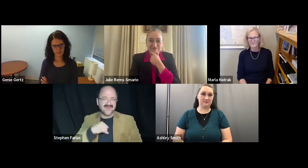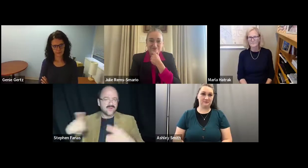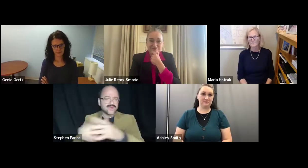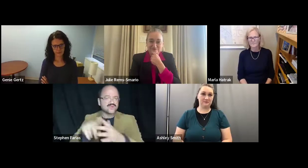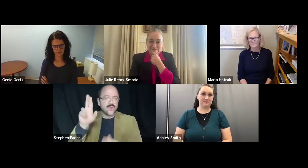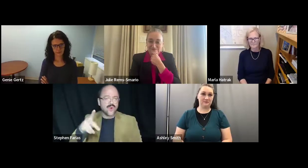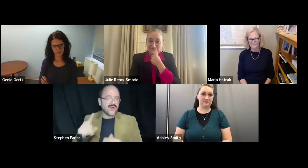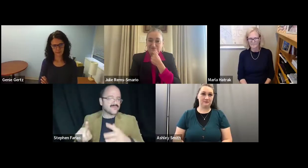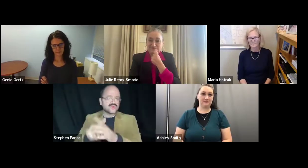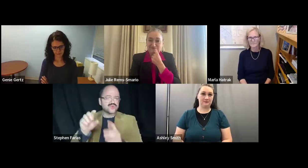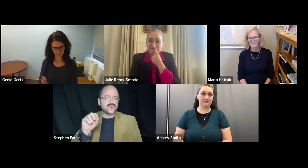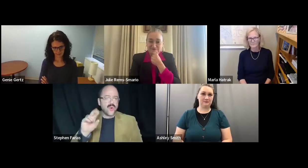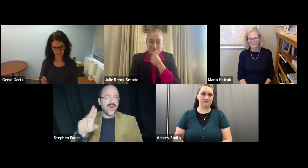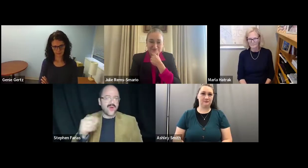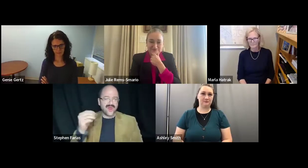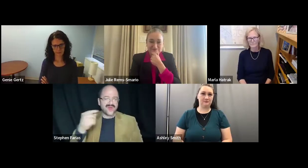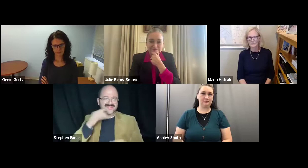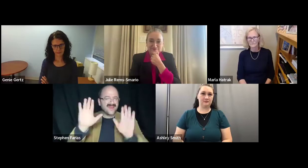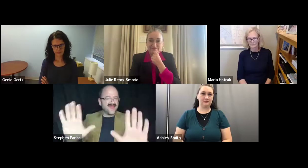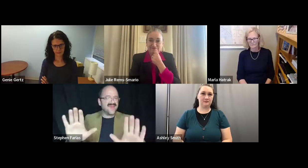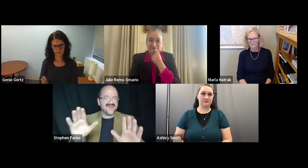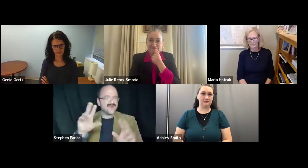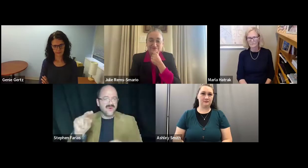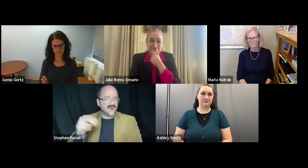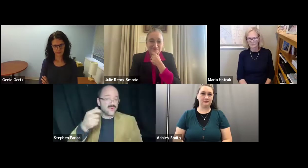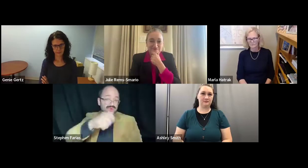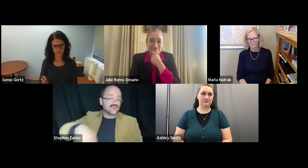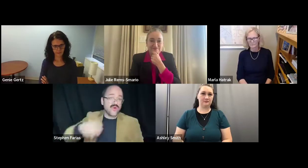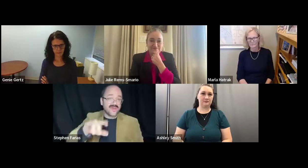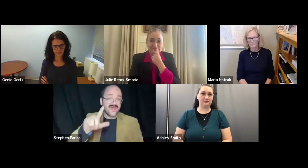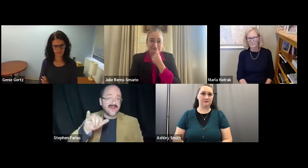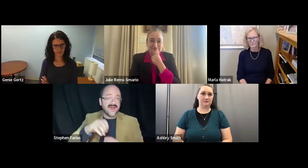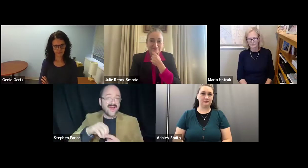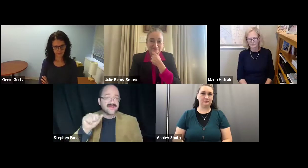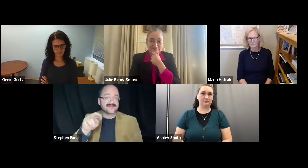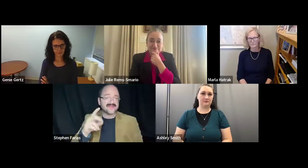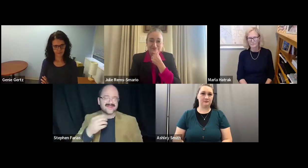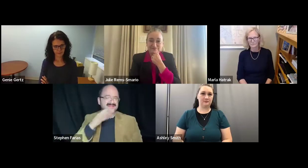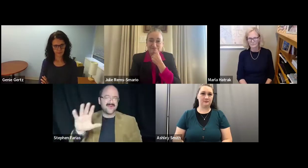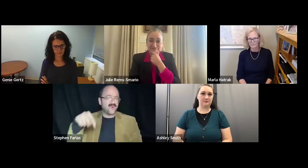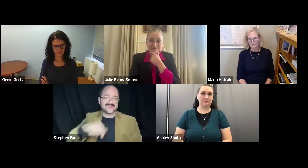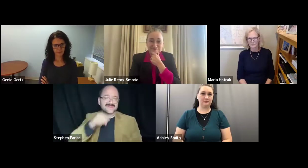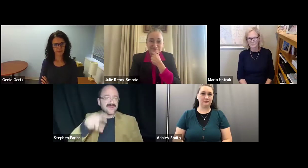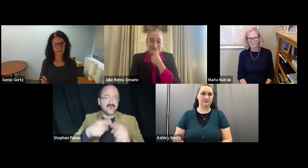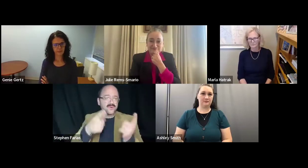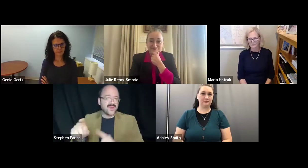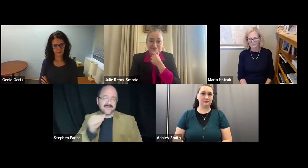events and things that are happening, show up to those events, be there and push back. Draw that line in the sand, as I mentioned